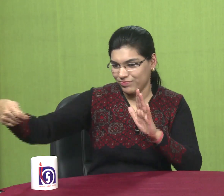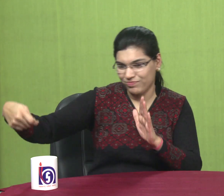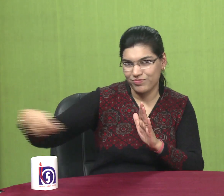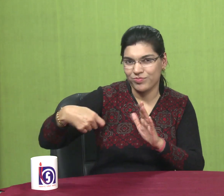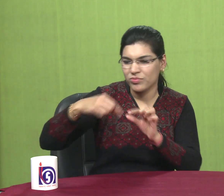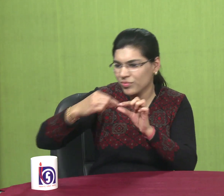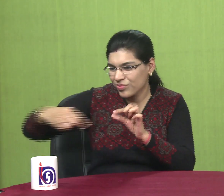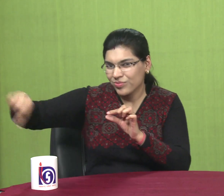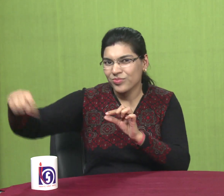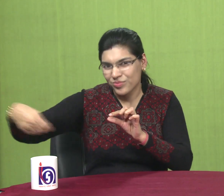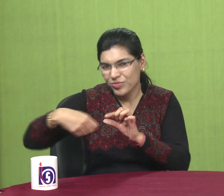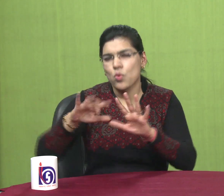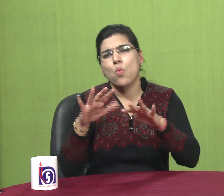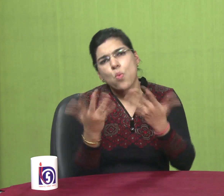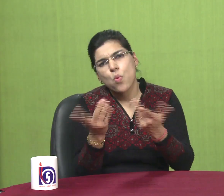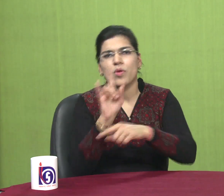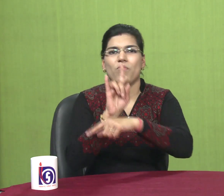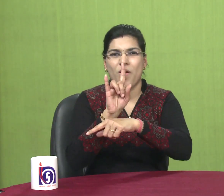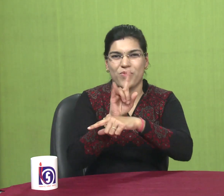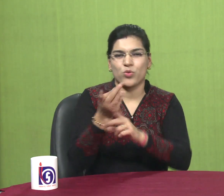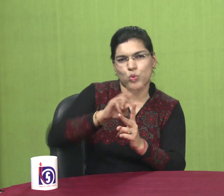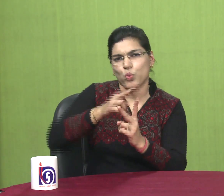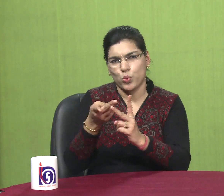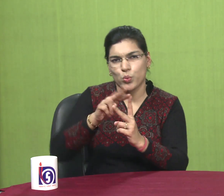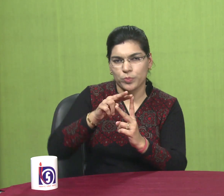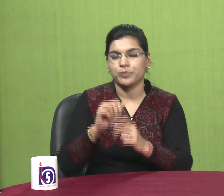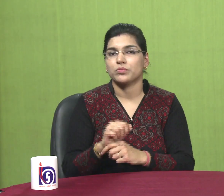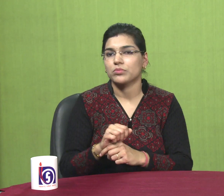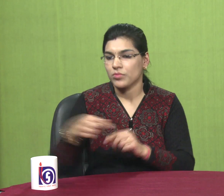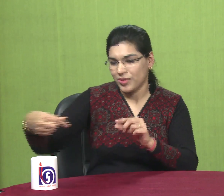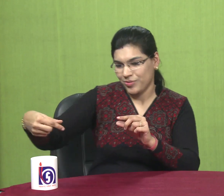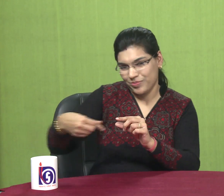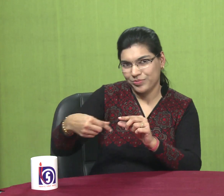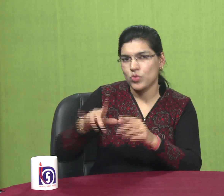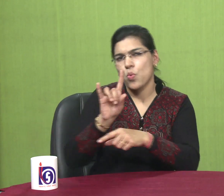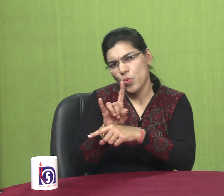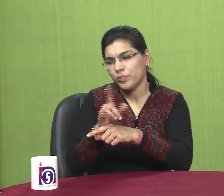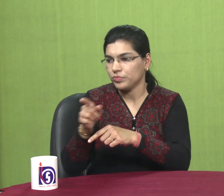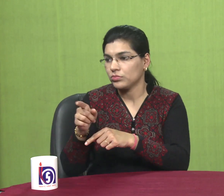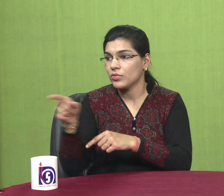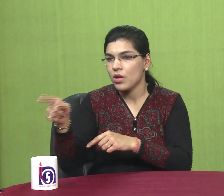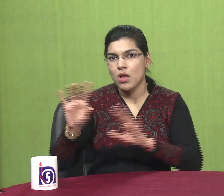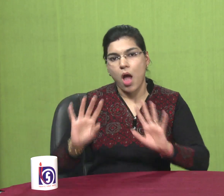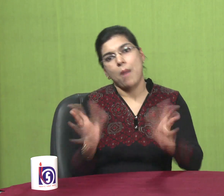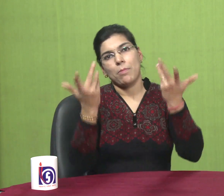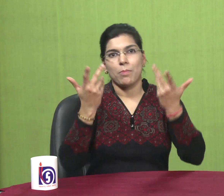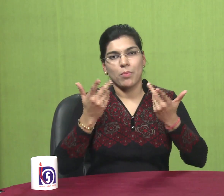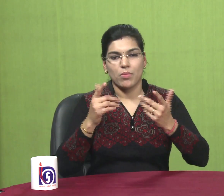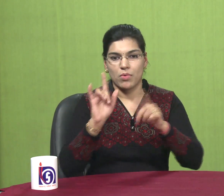internet services on it require an internet connection from an internet service provider.